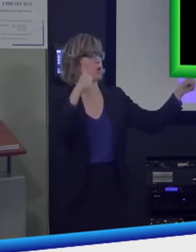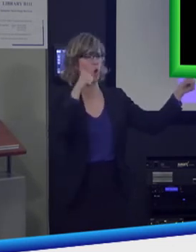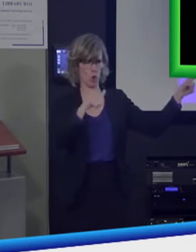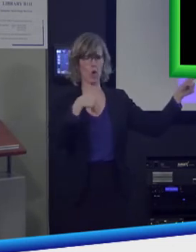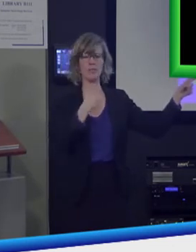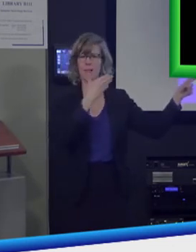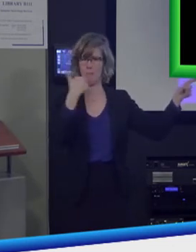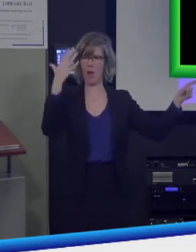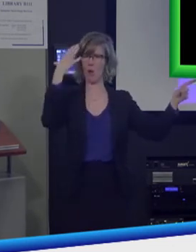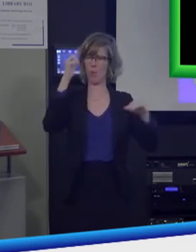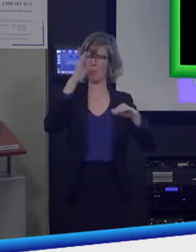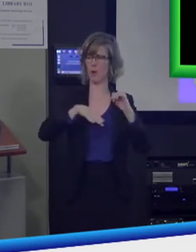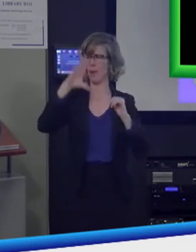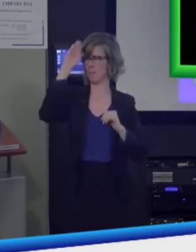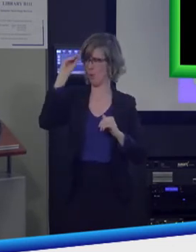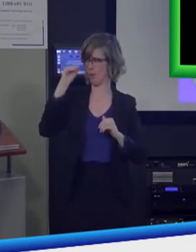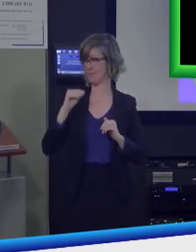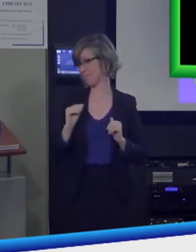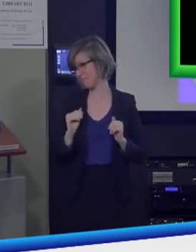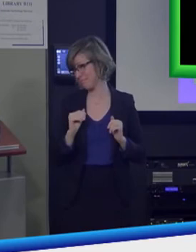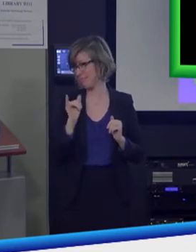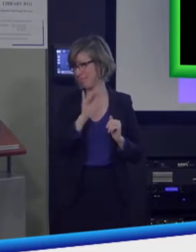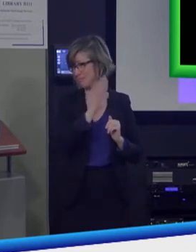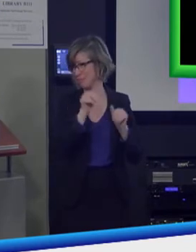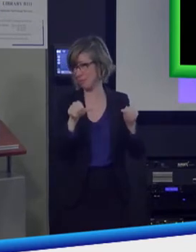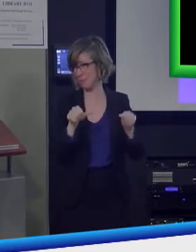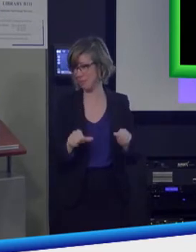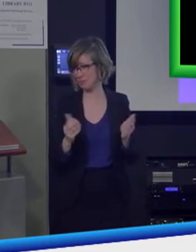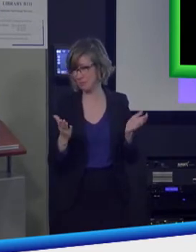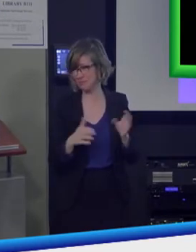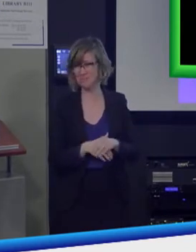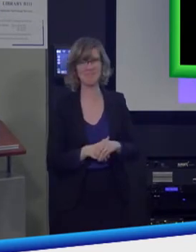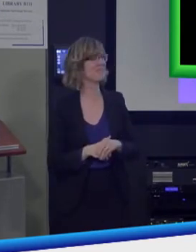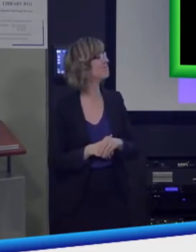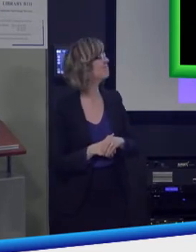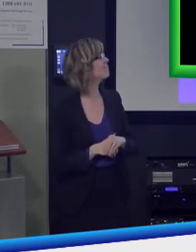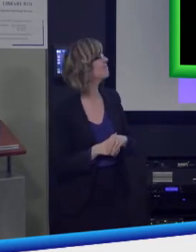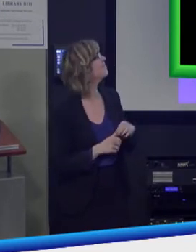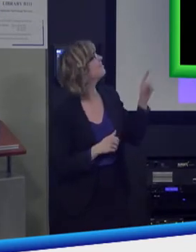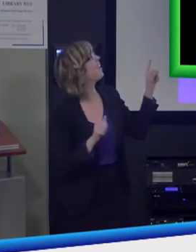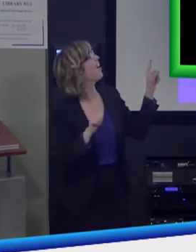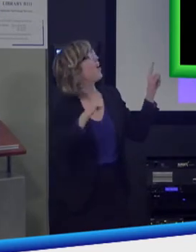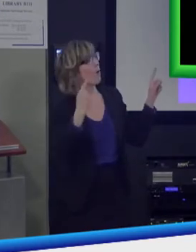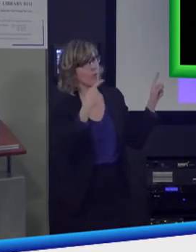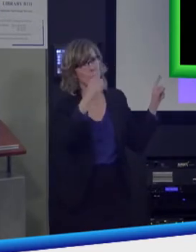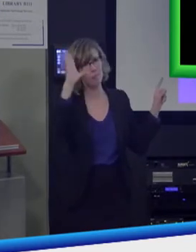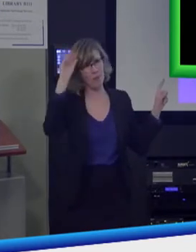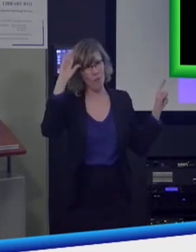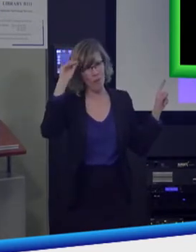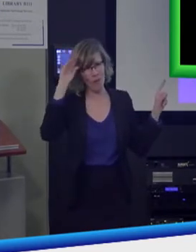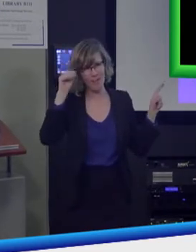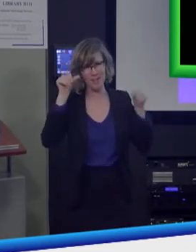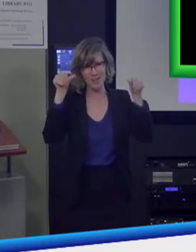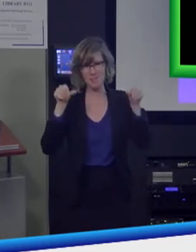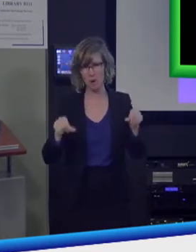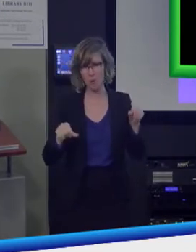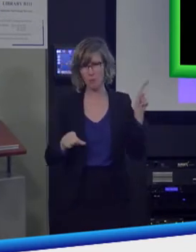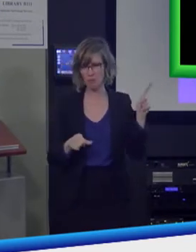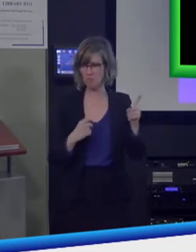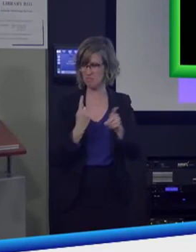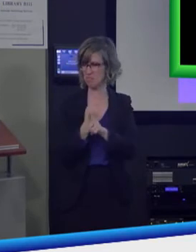memory than boys. So that's her poster. Another poster, this is a poster from a little boy. It's